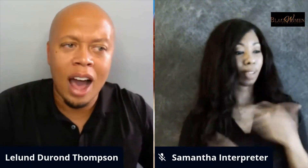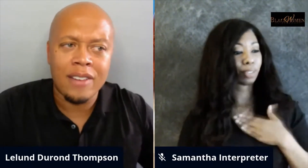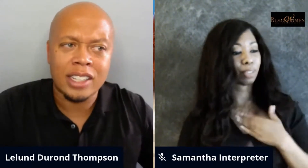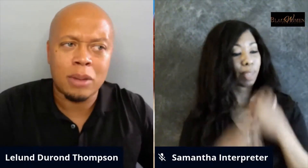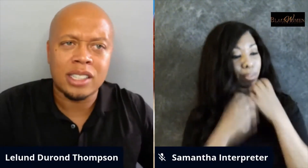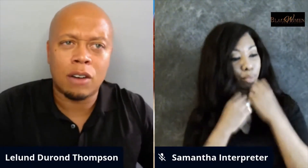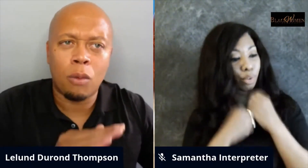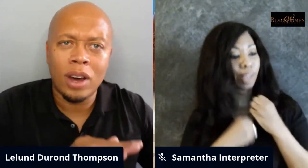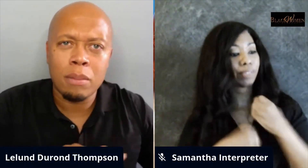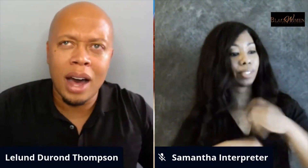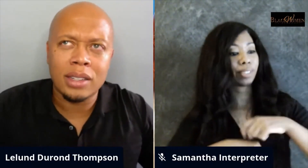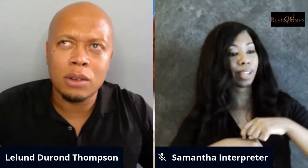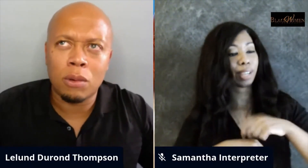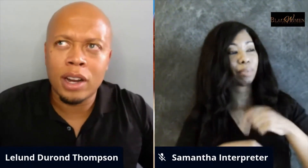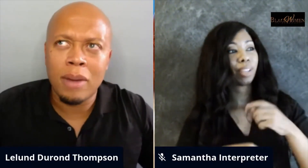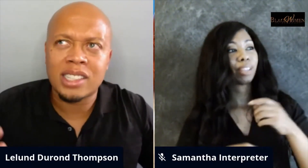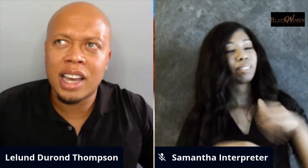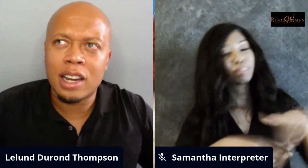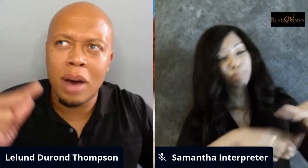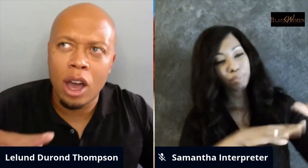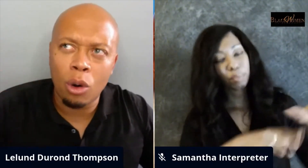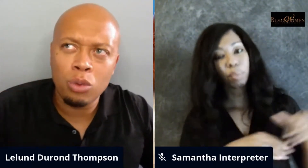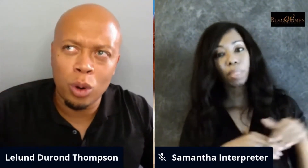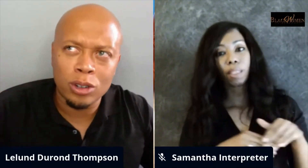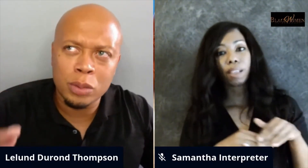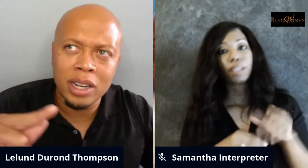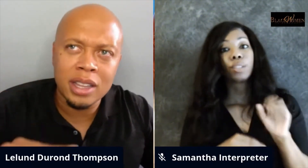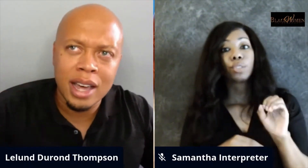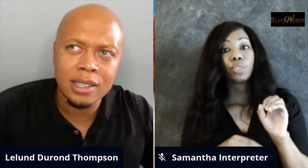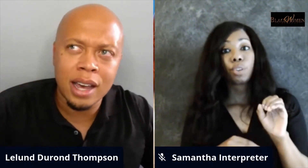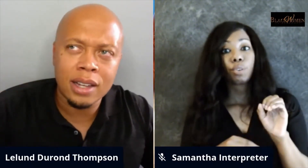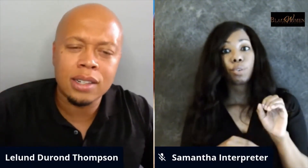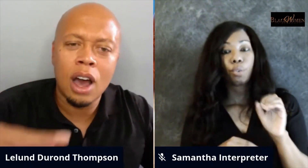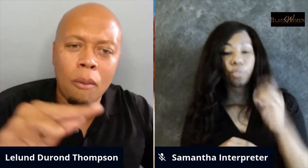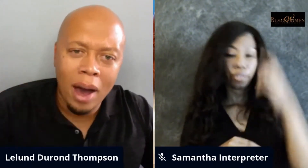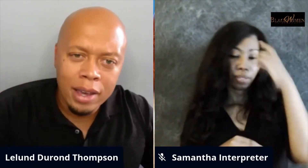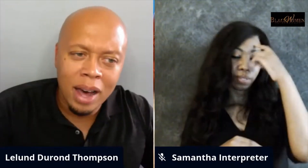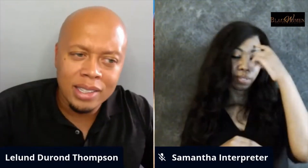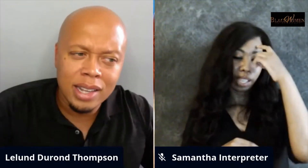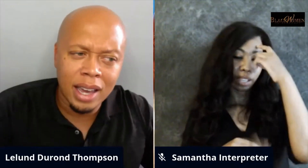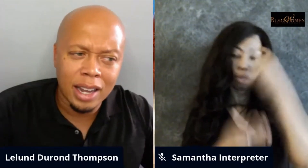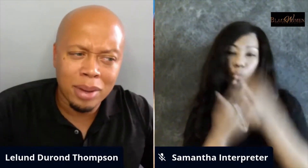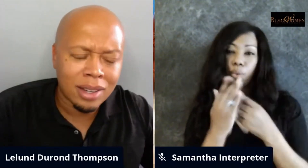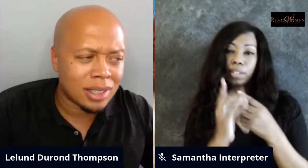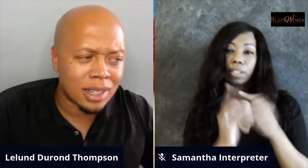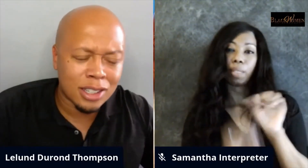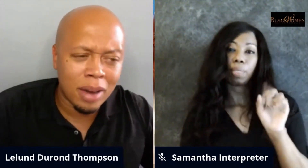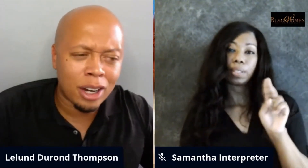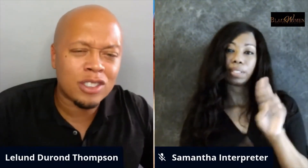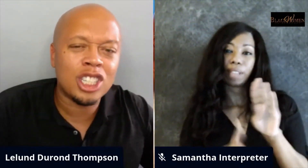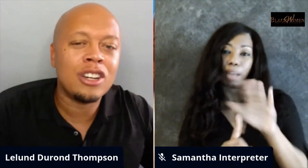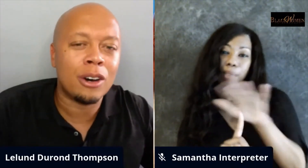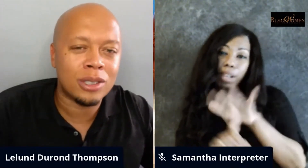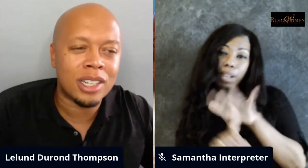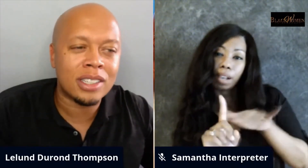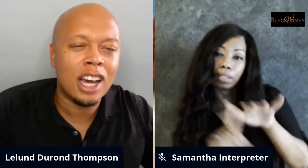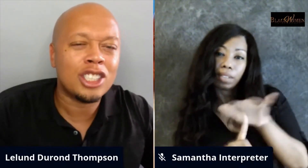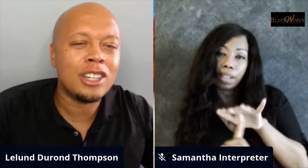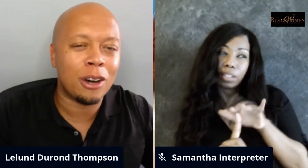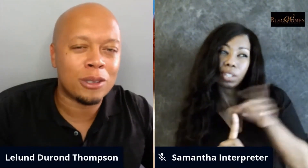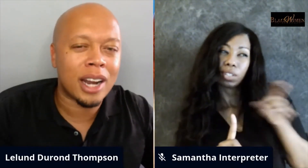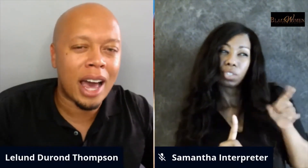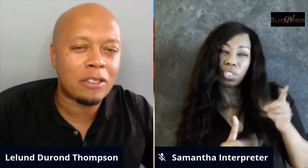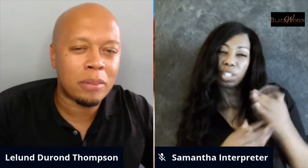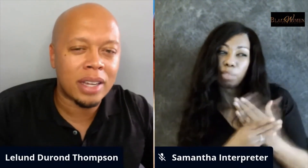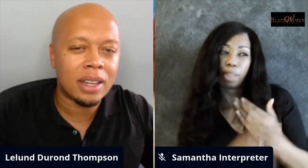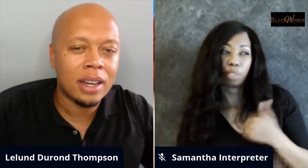now I've asked myself, what am I saying in my own words beneath that text? Why am I saying it? Because she gets on my nerves. She knows this. She